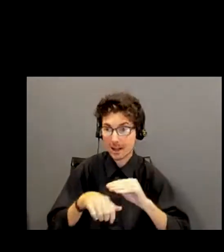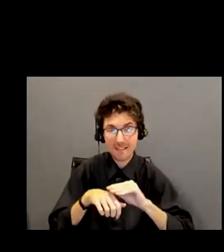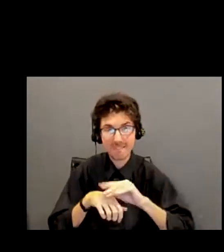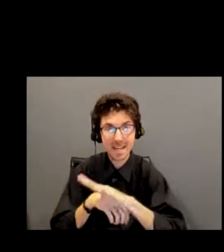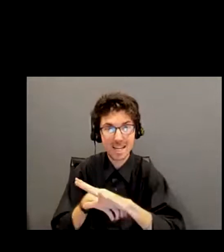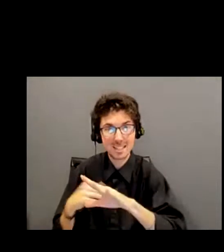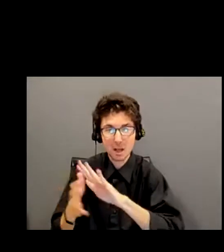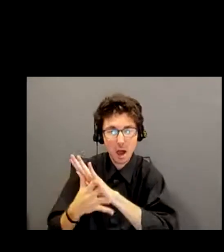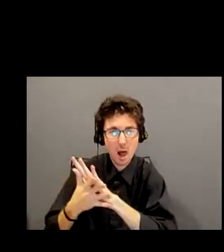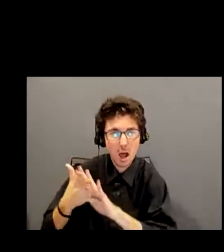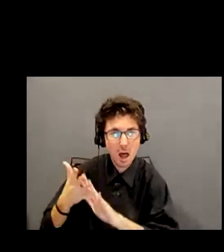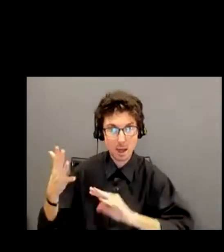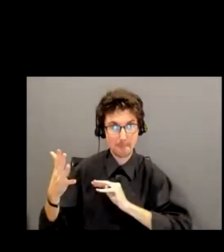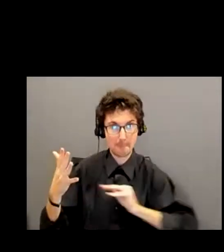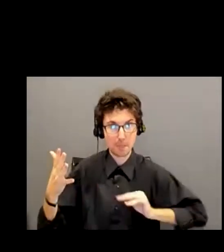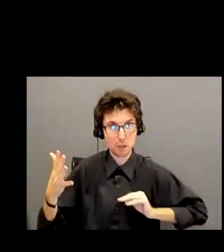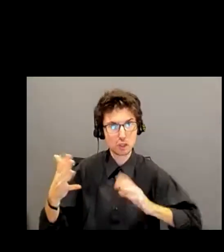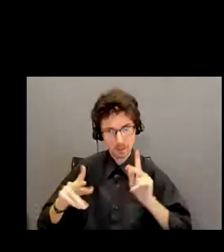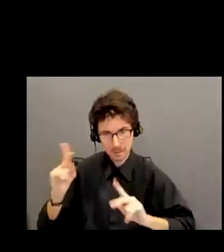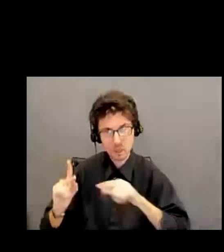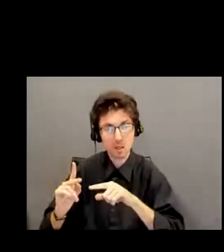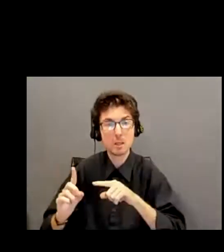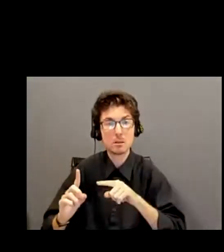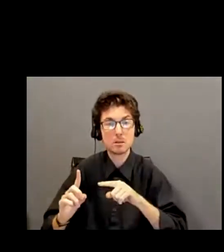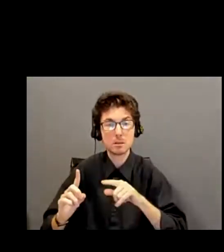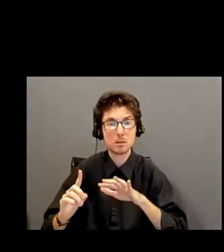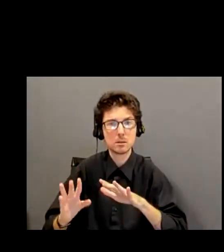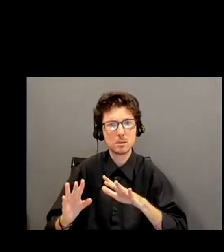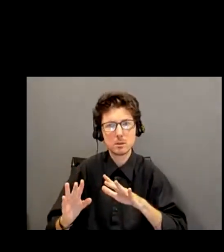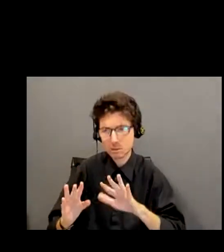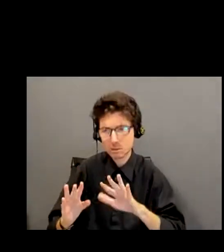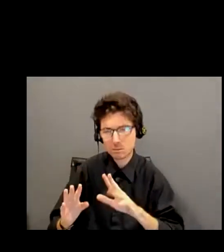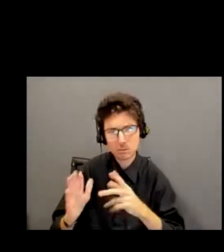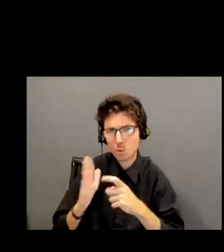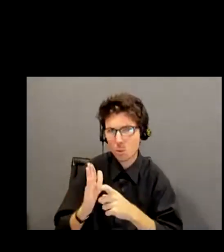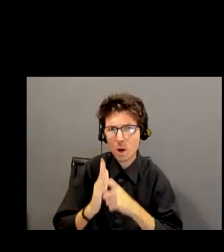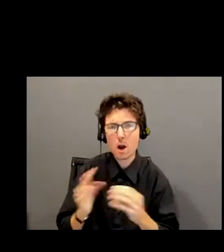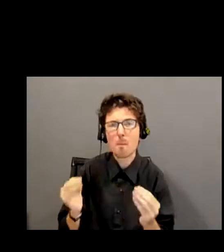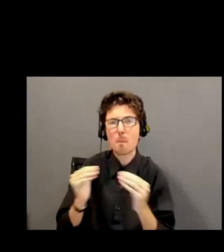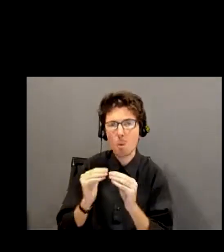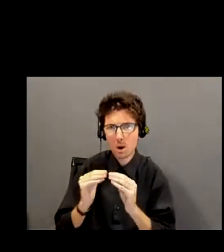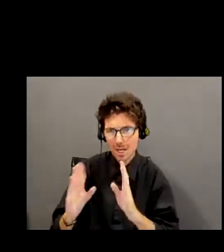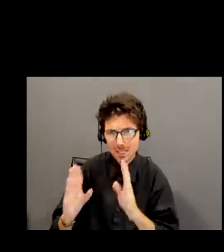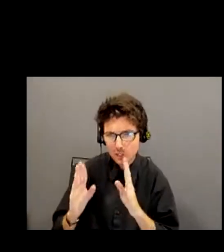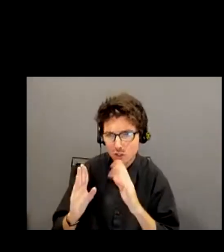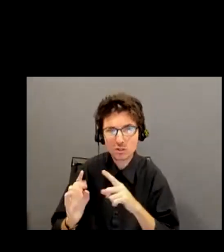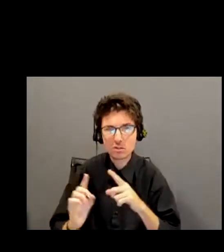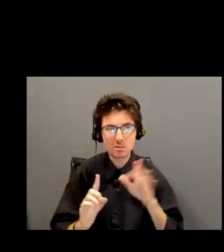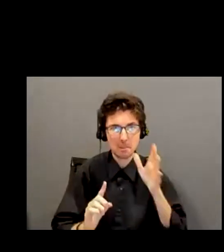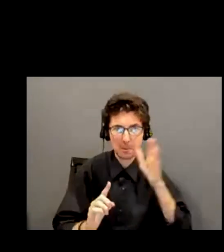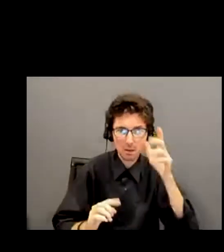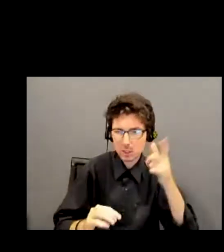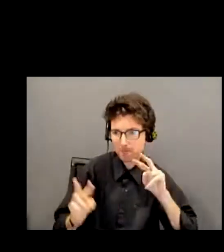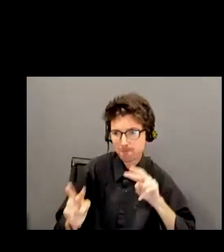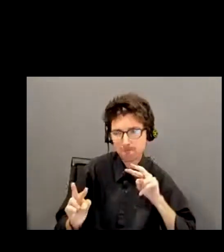members. Children with disability requires more attention from the parents on a daily basis, which often